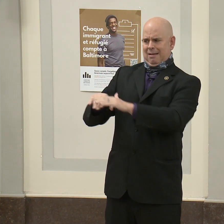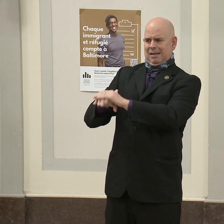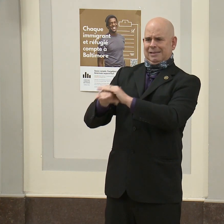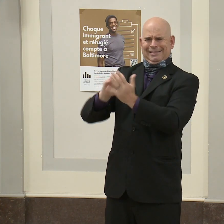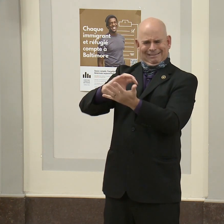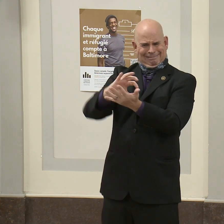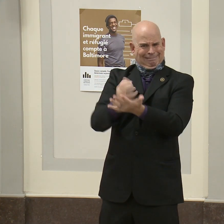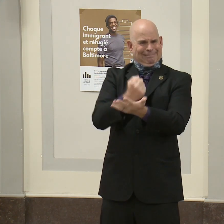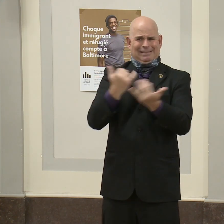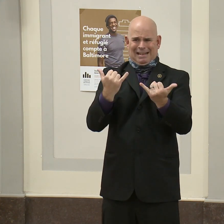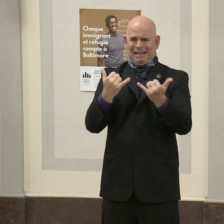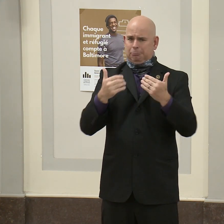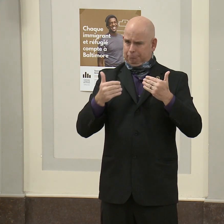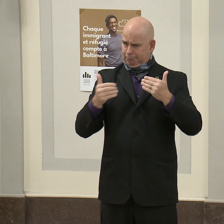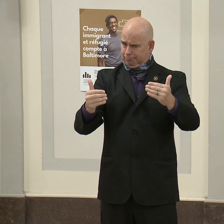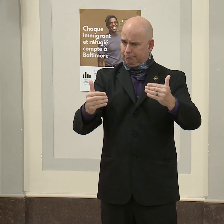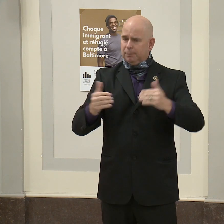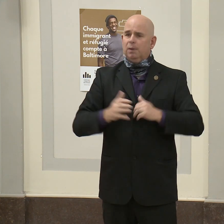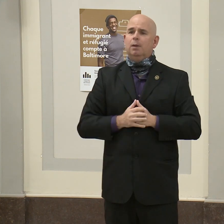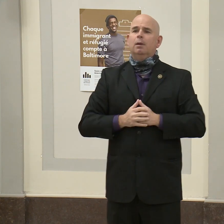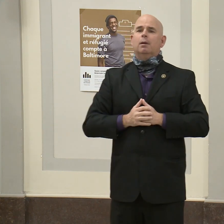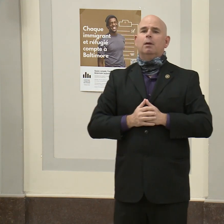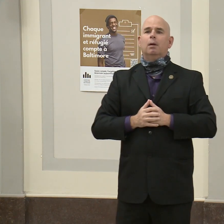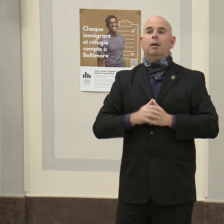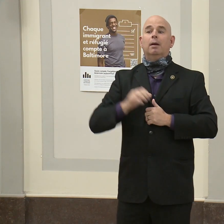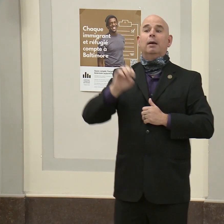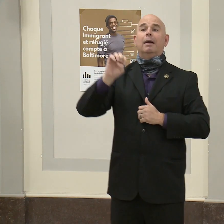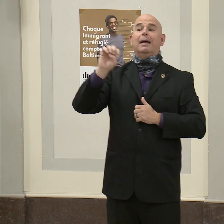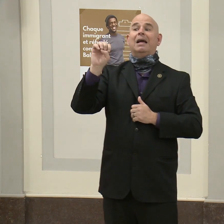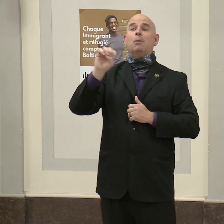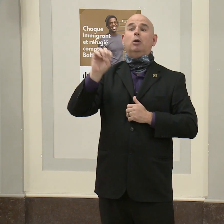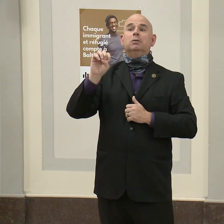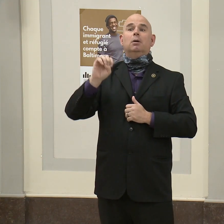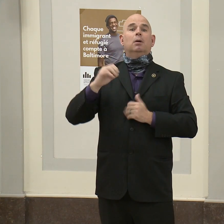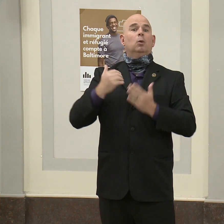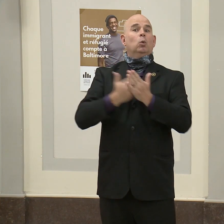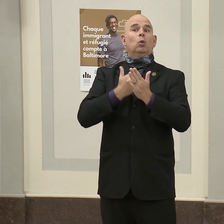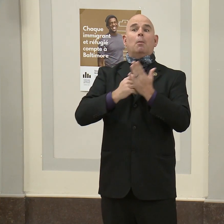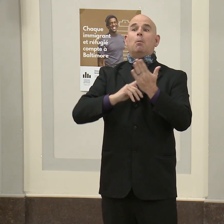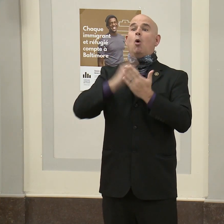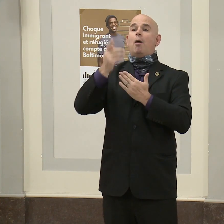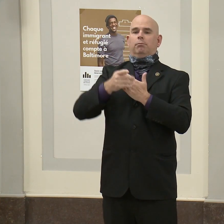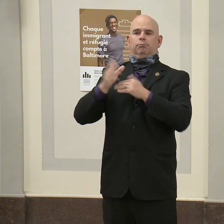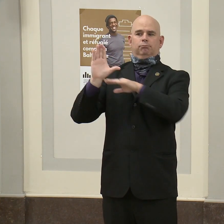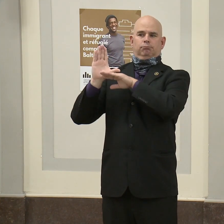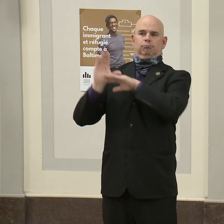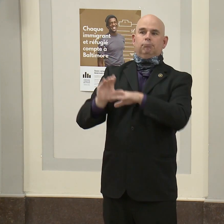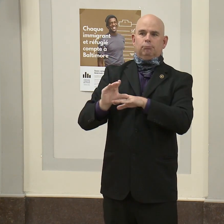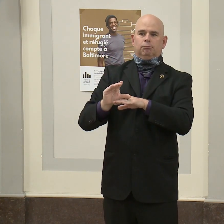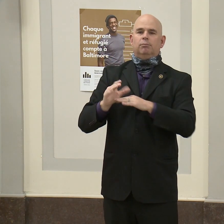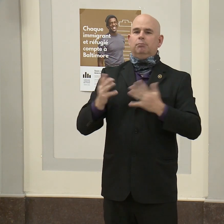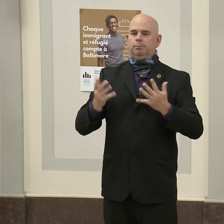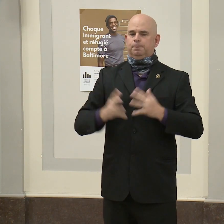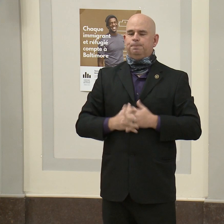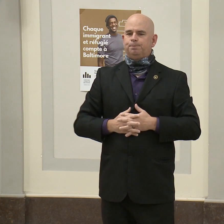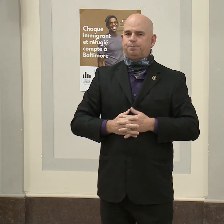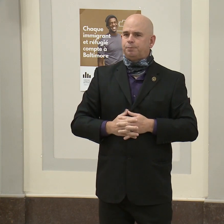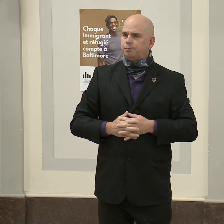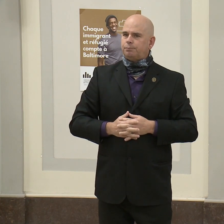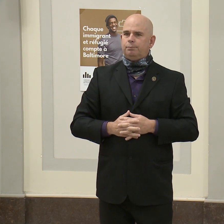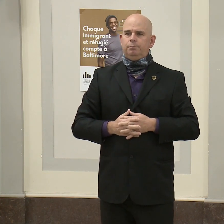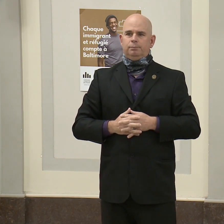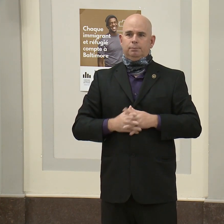discount program goes live. I want to thank the entire Department of Public Works team for working tirelessly to bring